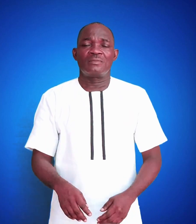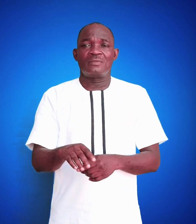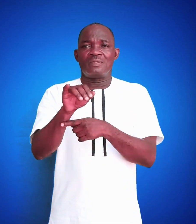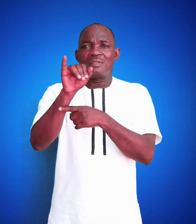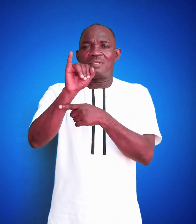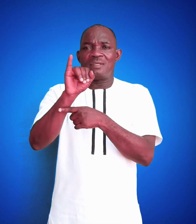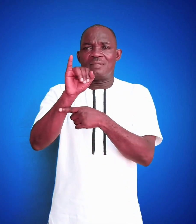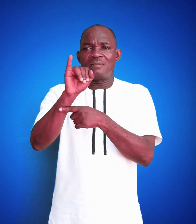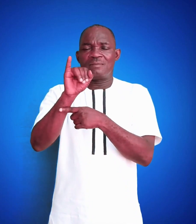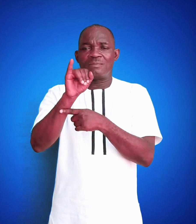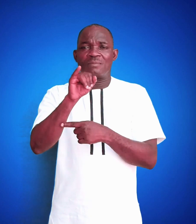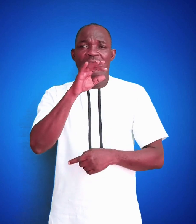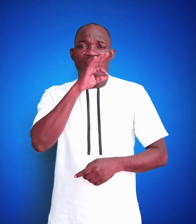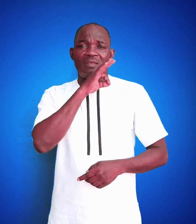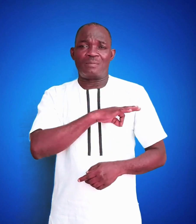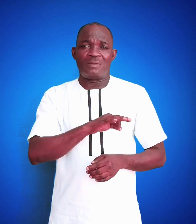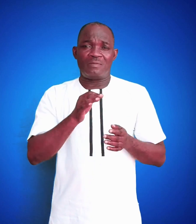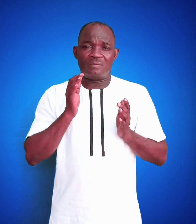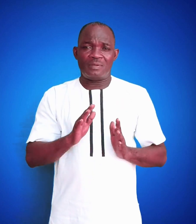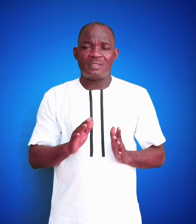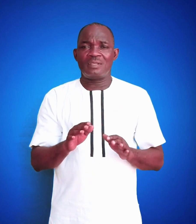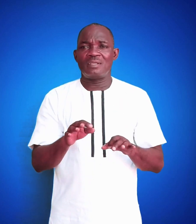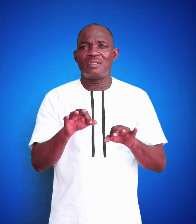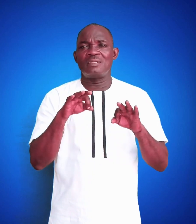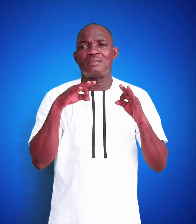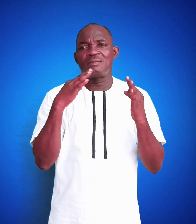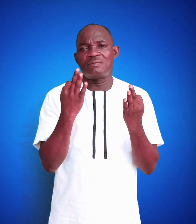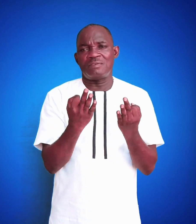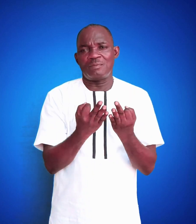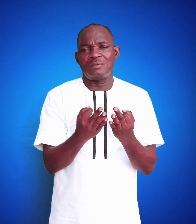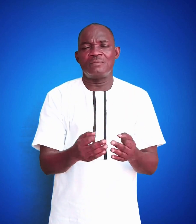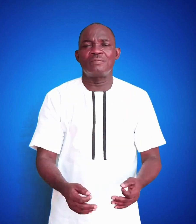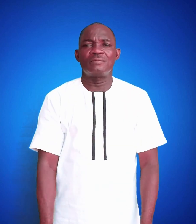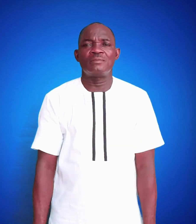I. Beneficiary household.